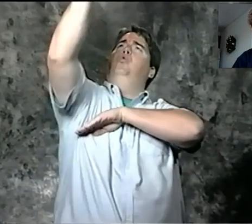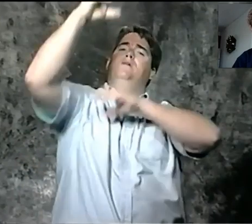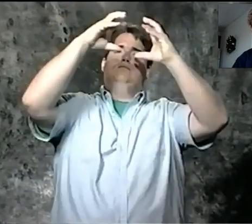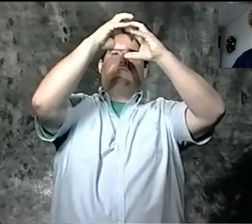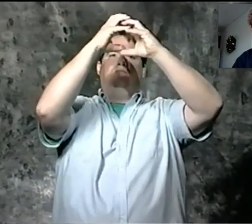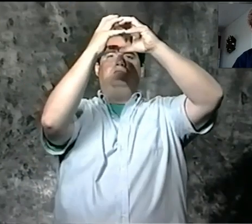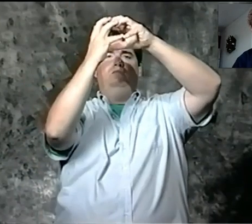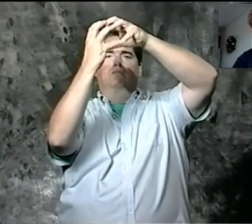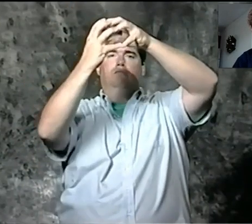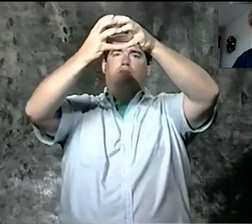Enter the flag.